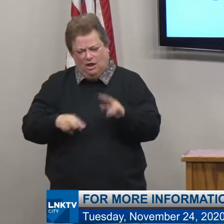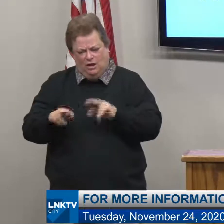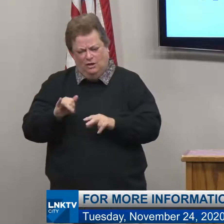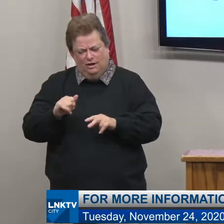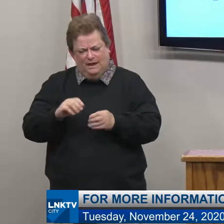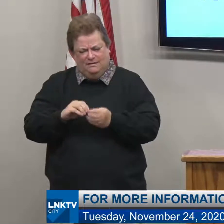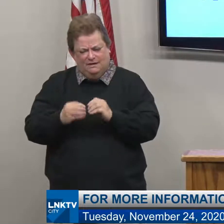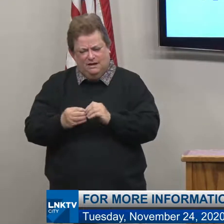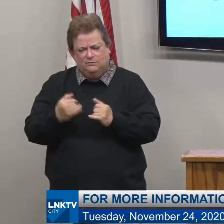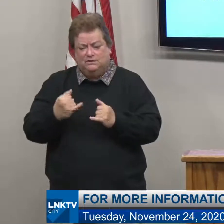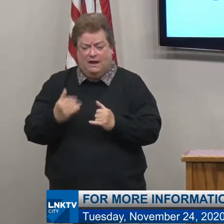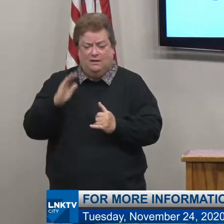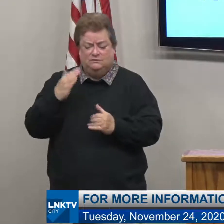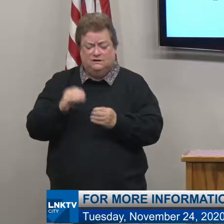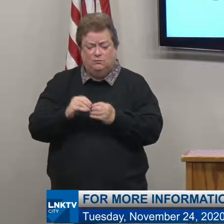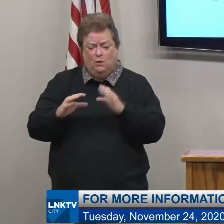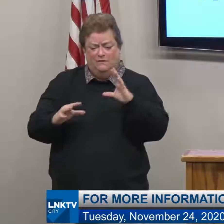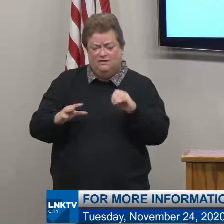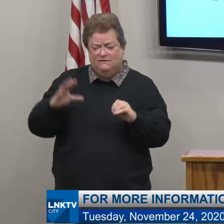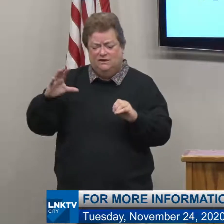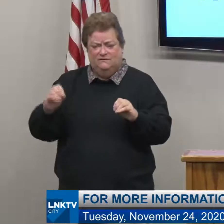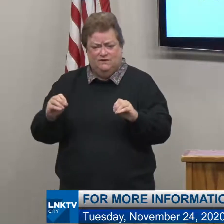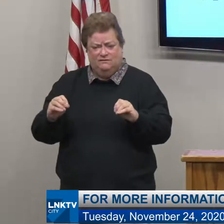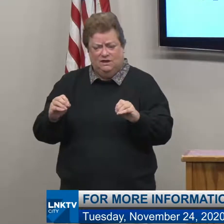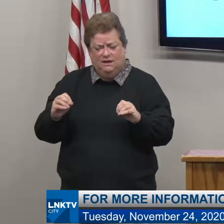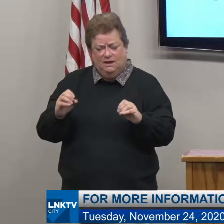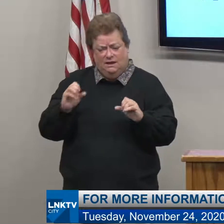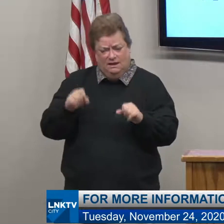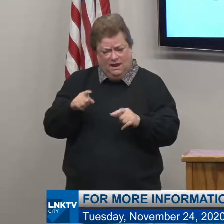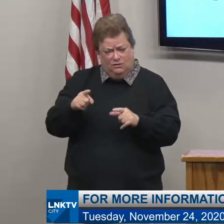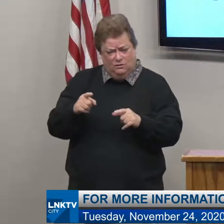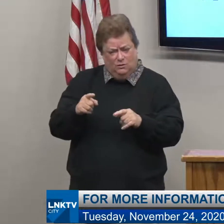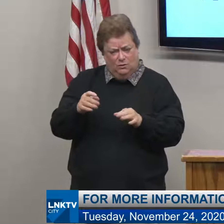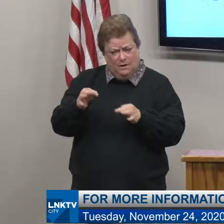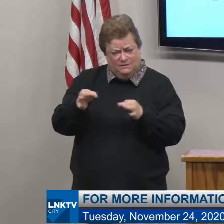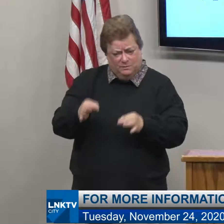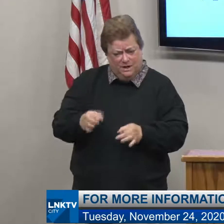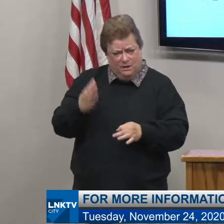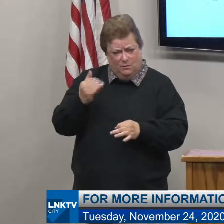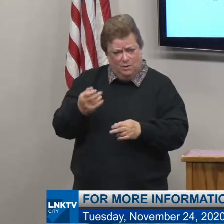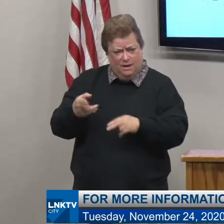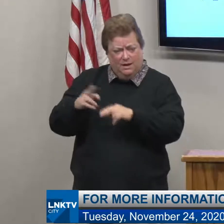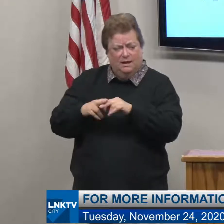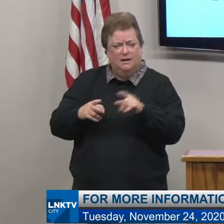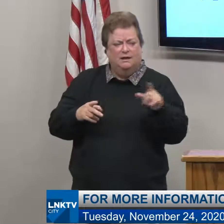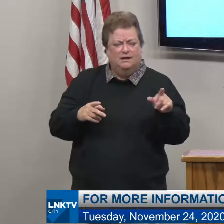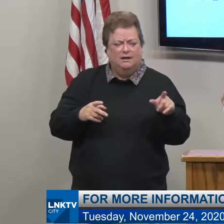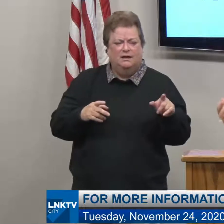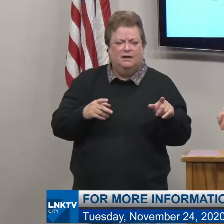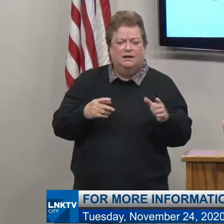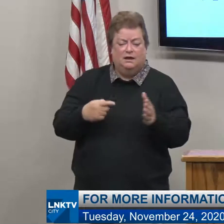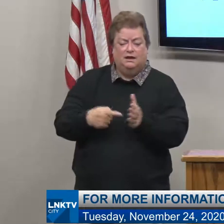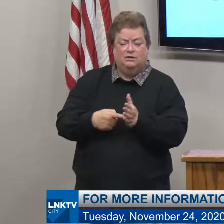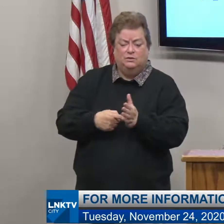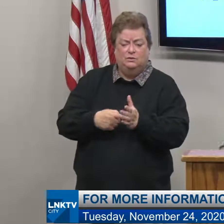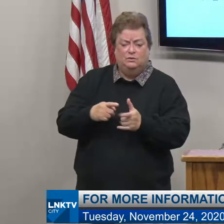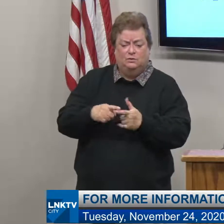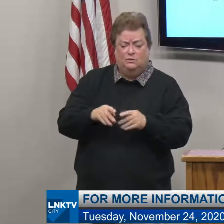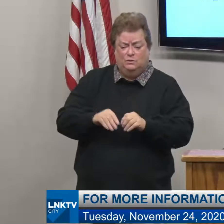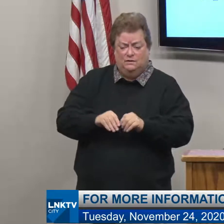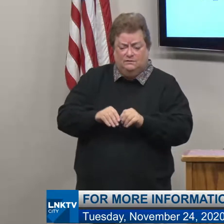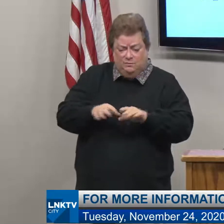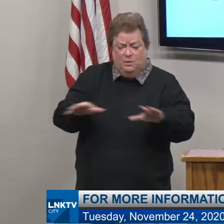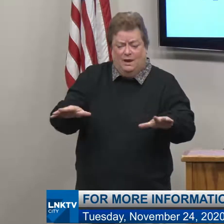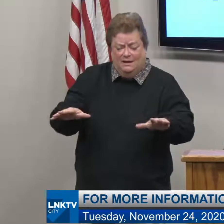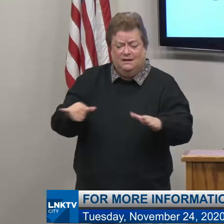more 50-50. Can you Right. attribute that rise to anything? Well, it's due to the widespread that's happening